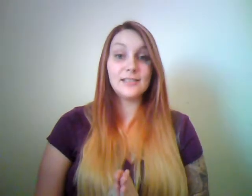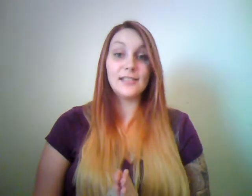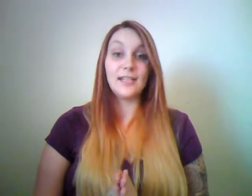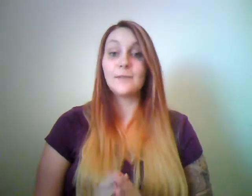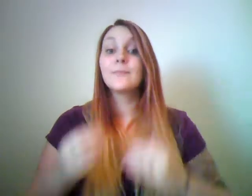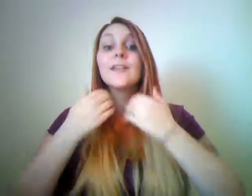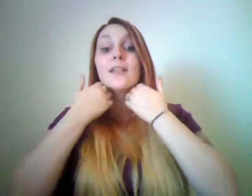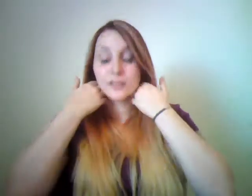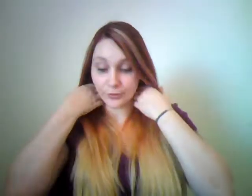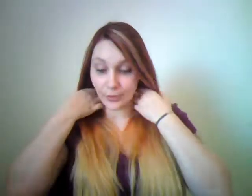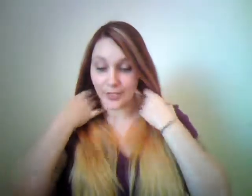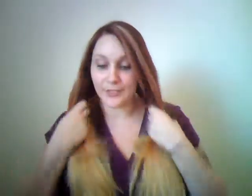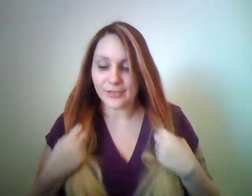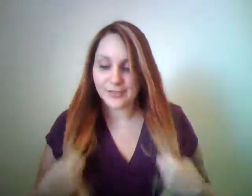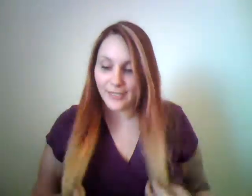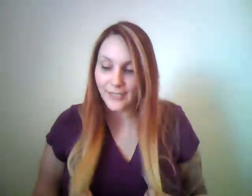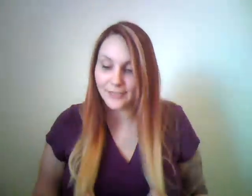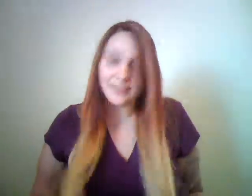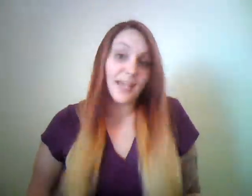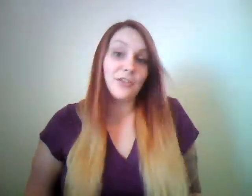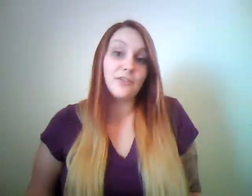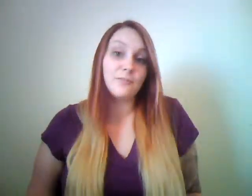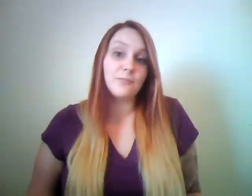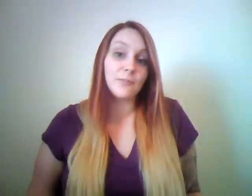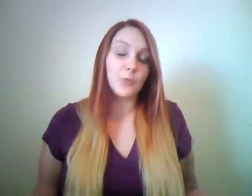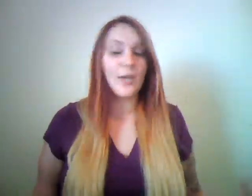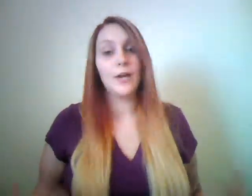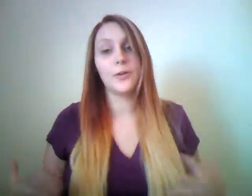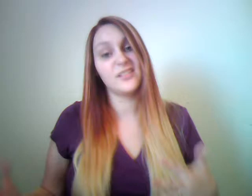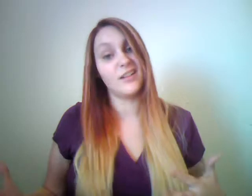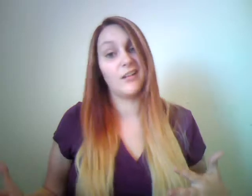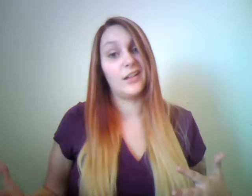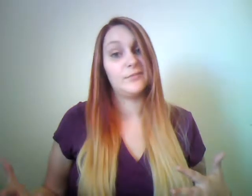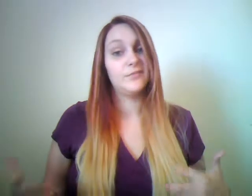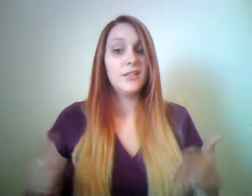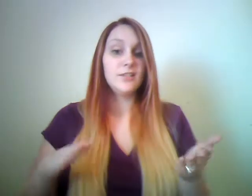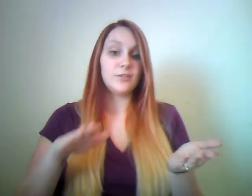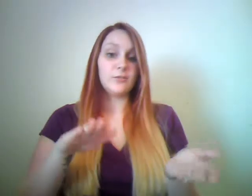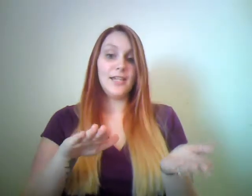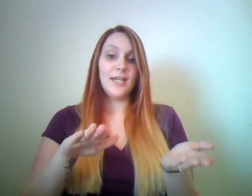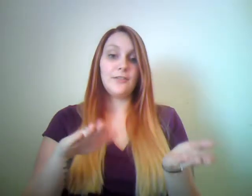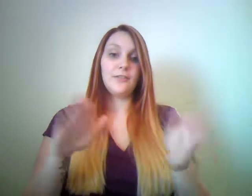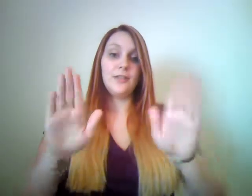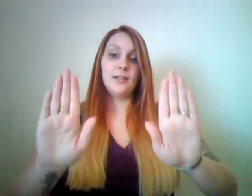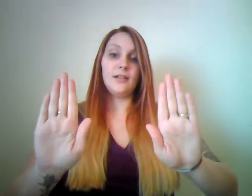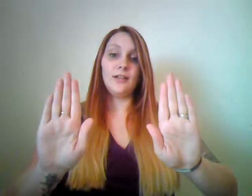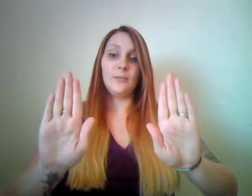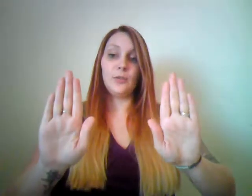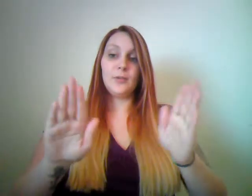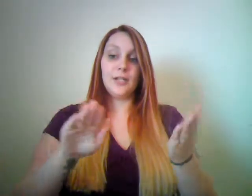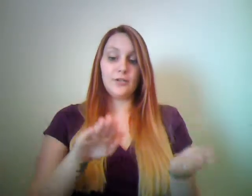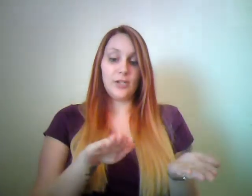sting. So I just say, death, your power is gone. So death, open hand shapes,